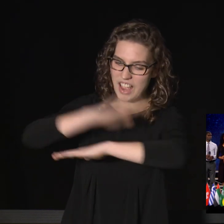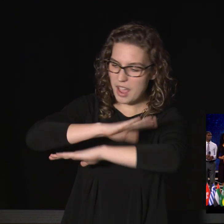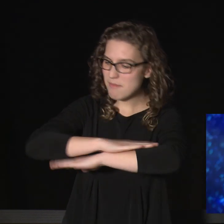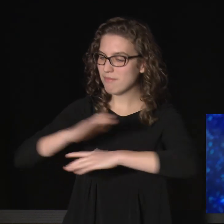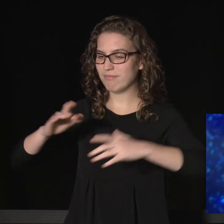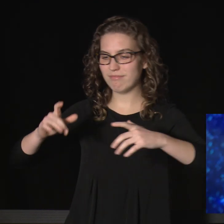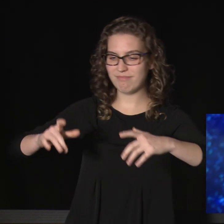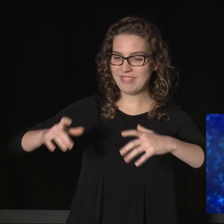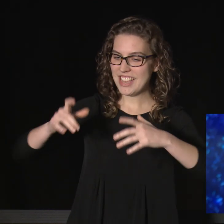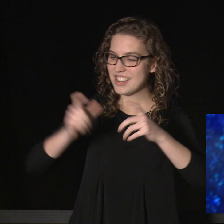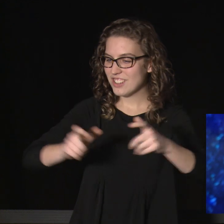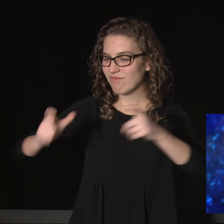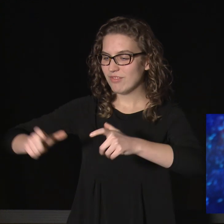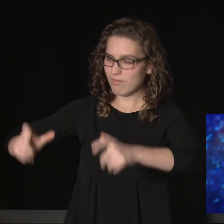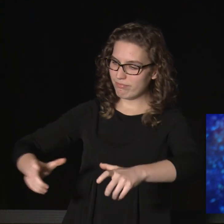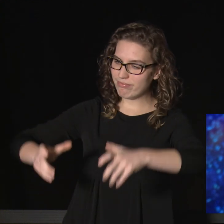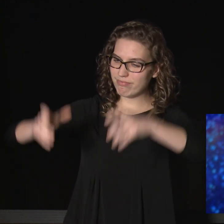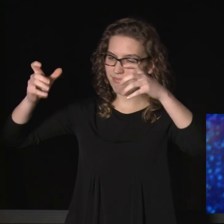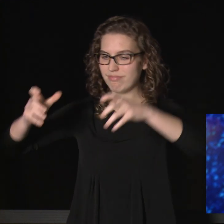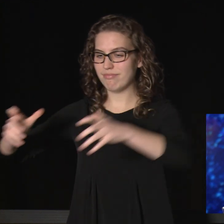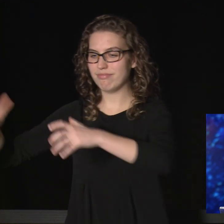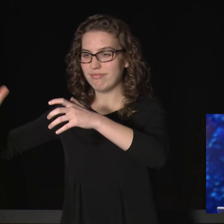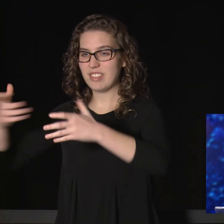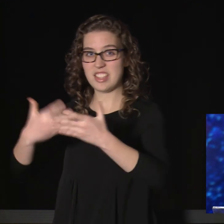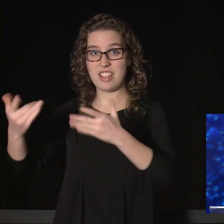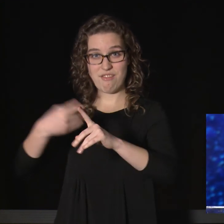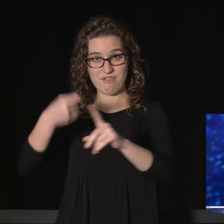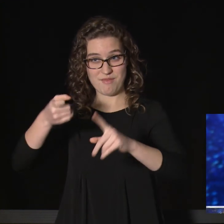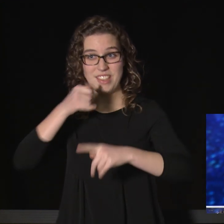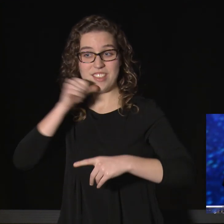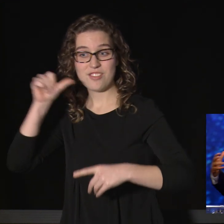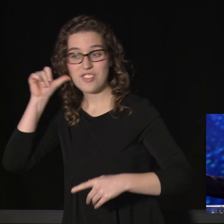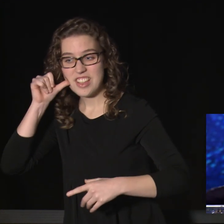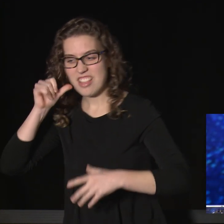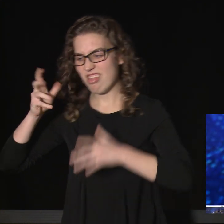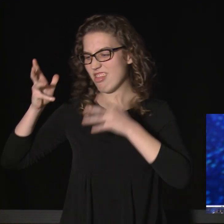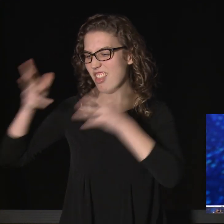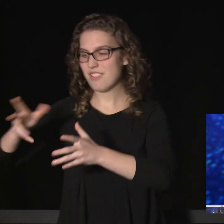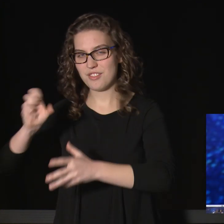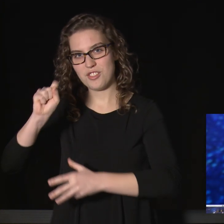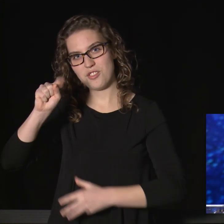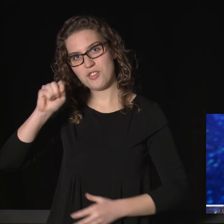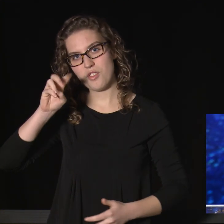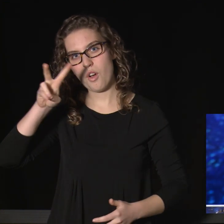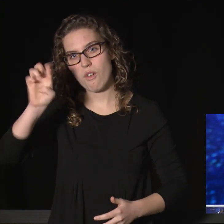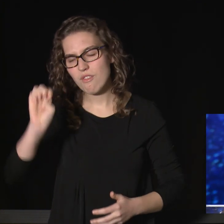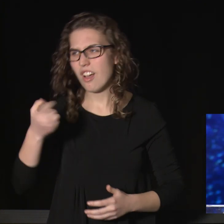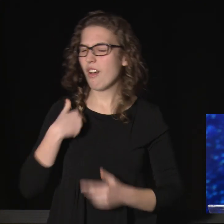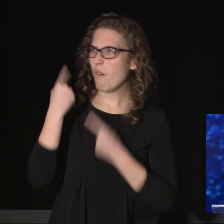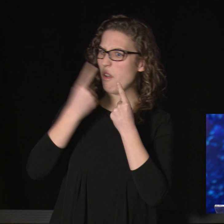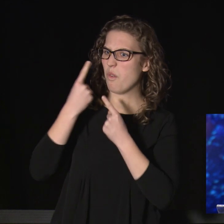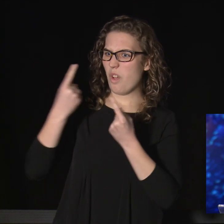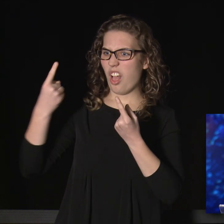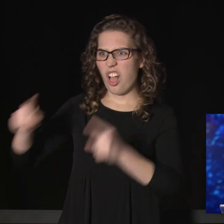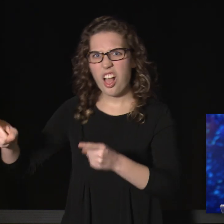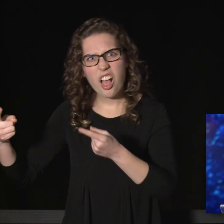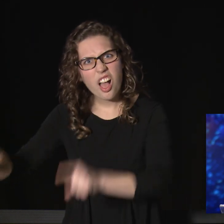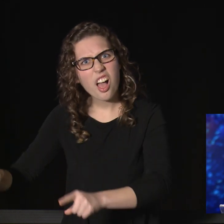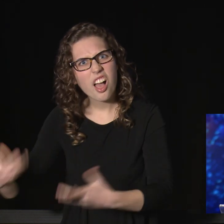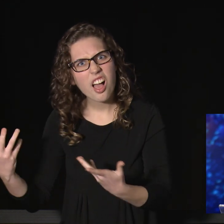sink. There's stuff from yesterday that's on the stove, and I'm wondering what on earth is going on.